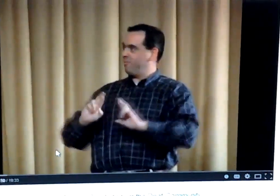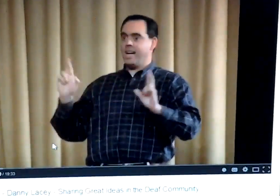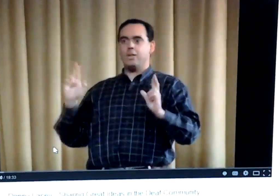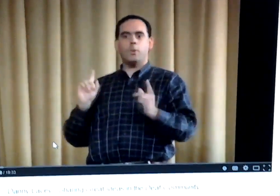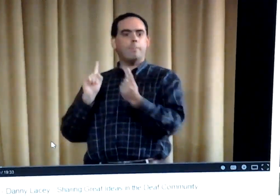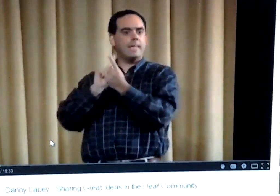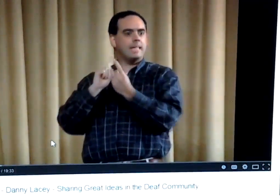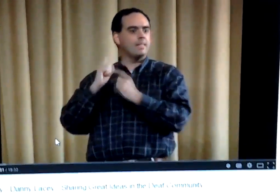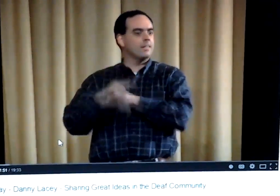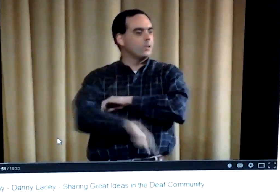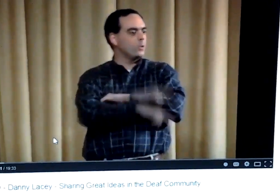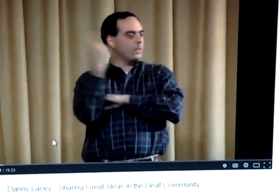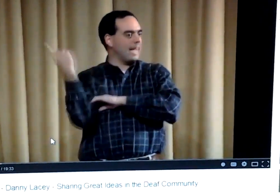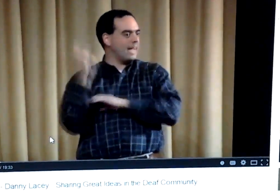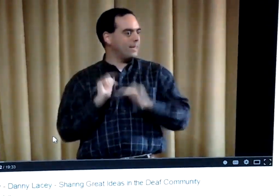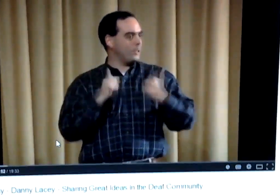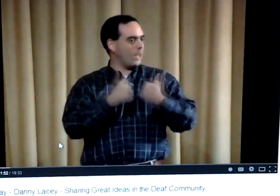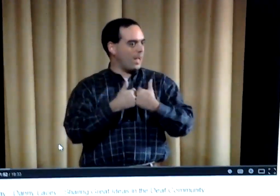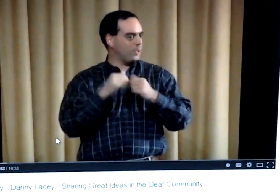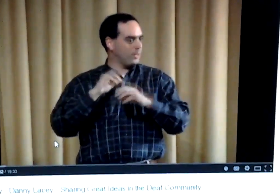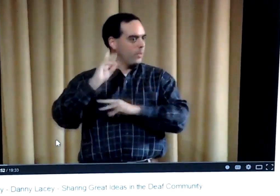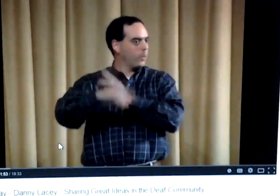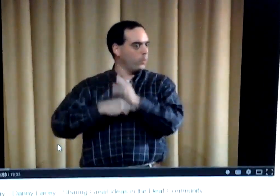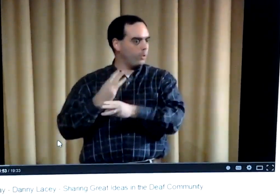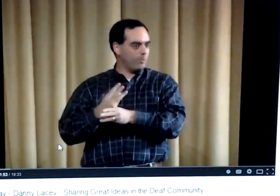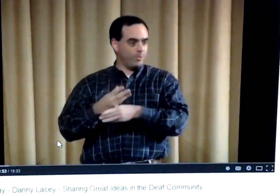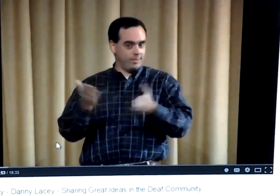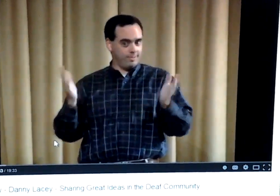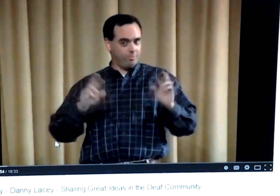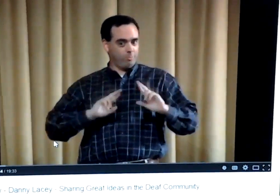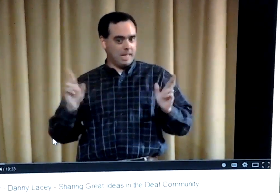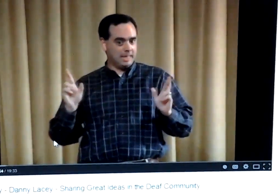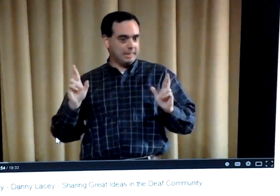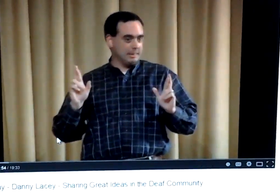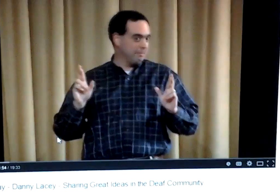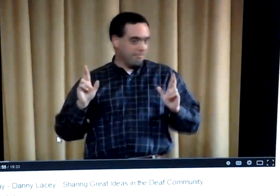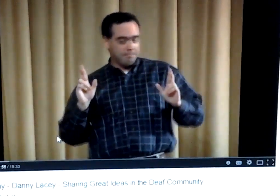So it was custom that they would just see what was best fit for the deaf student.